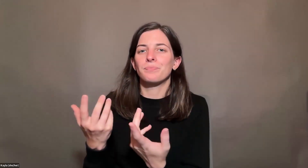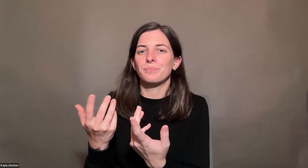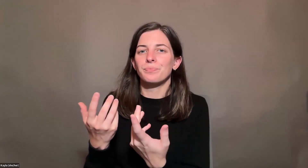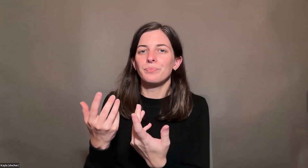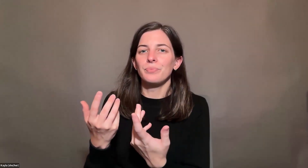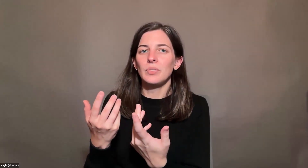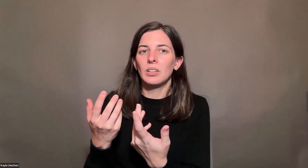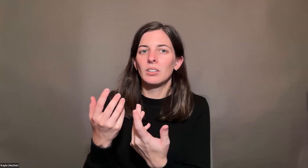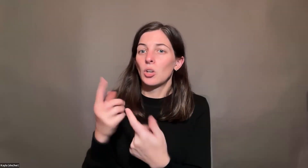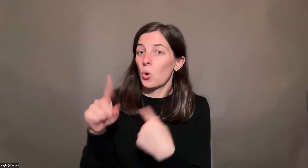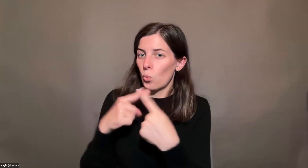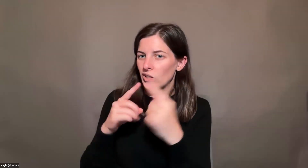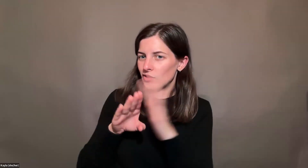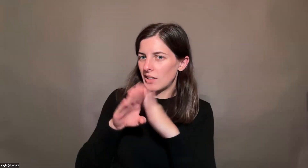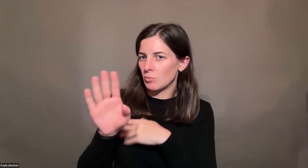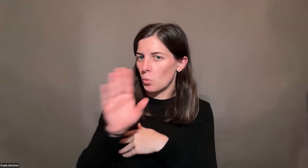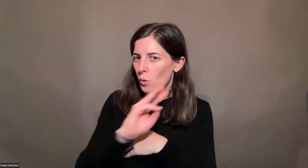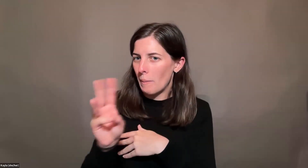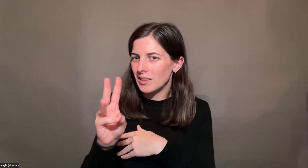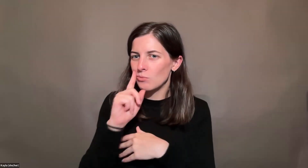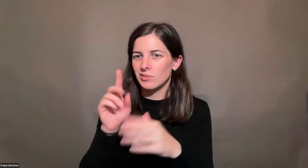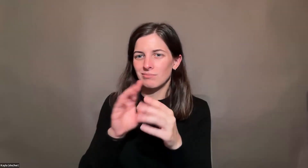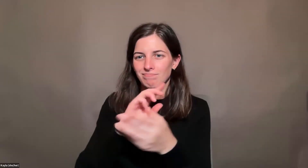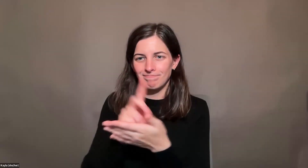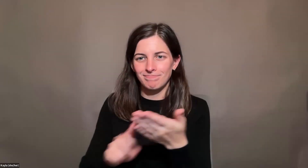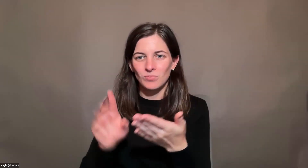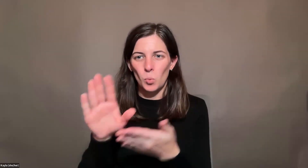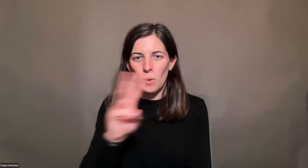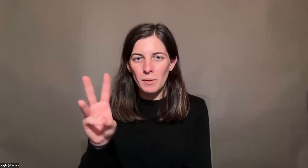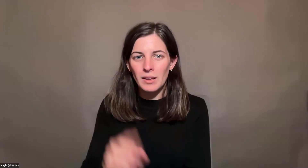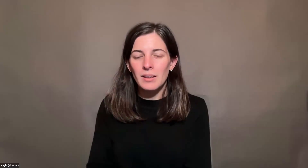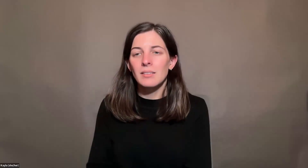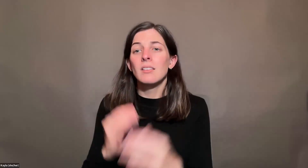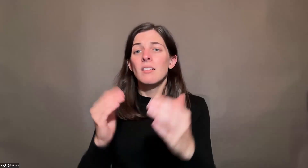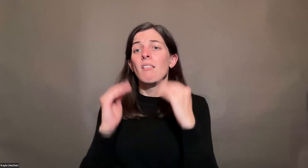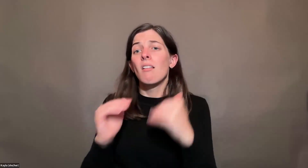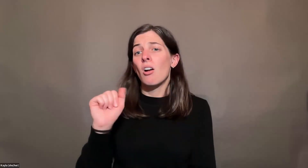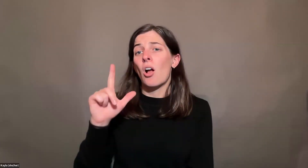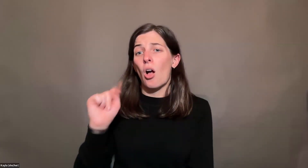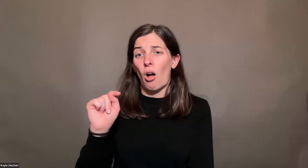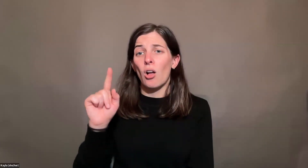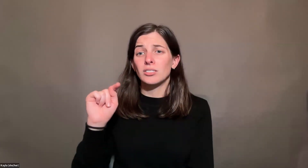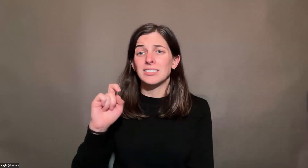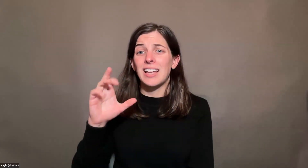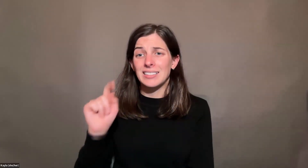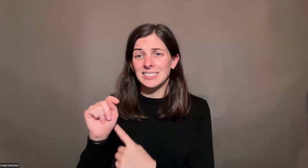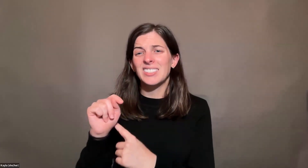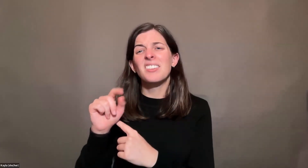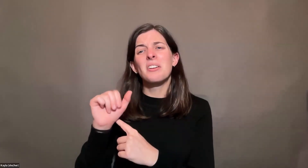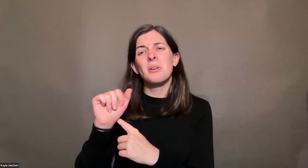building or developing your site or designing your site. Then the next thing is alternative text. So alternative text is